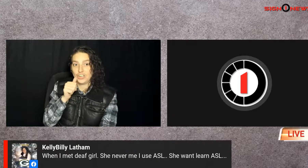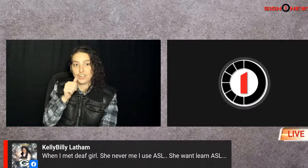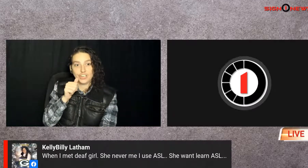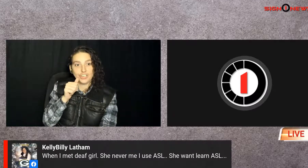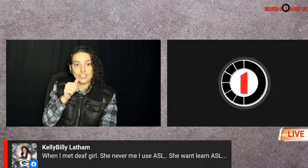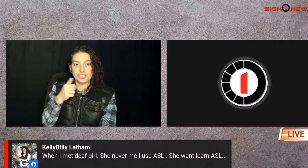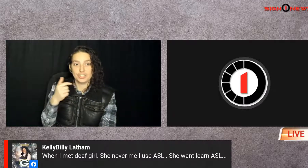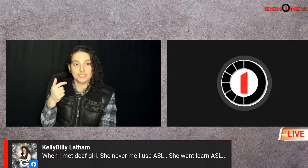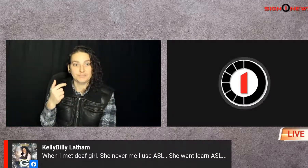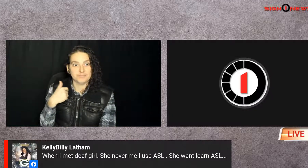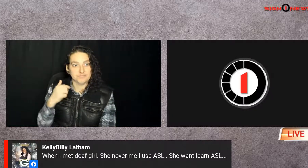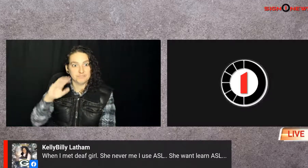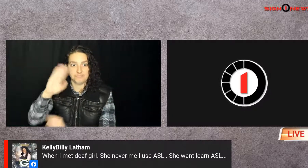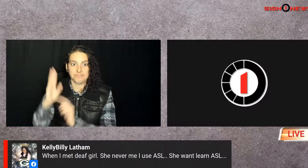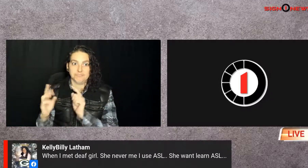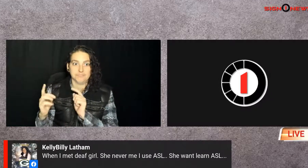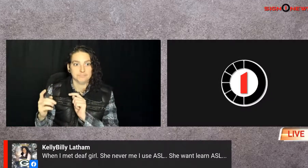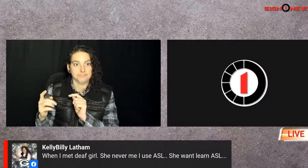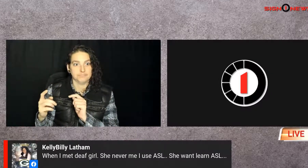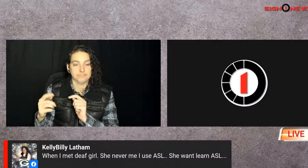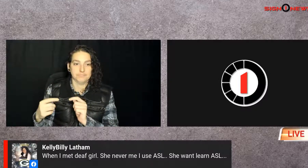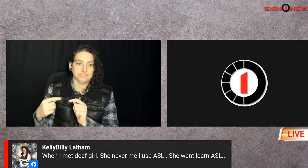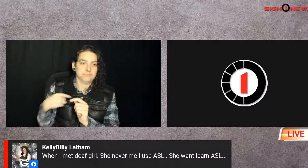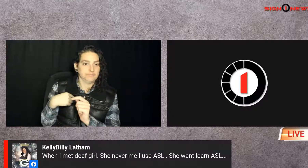Kelly says, when I met a deaf girl,